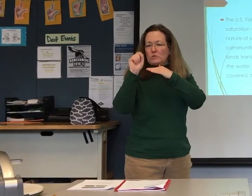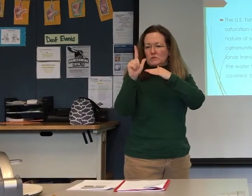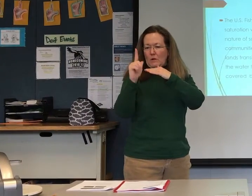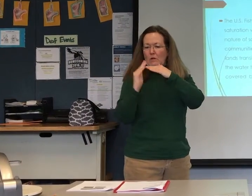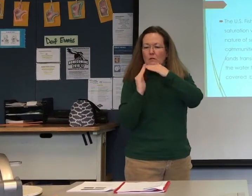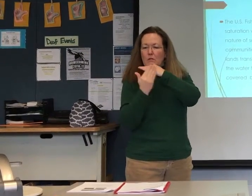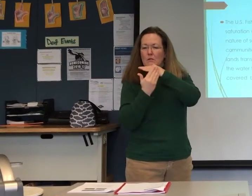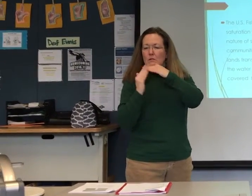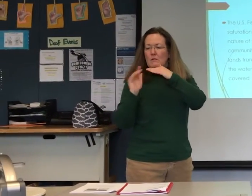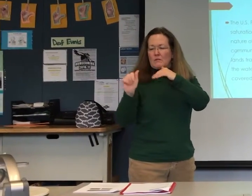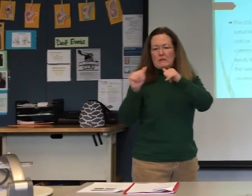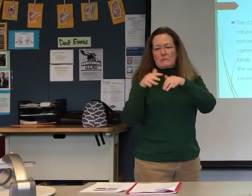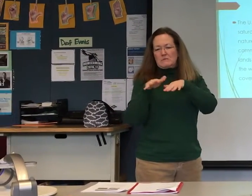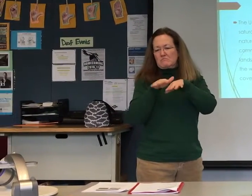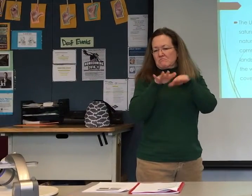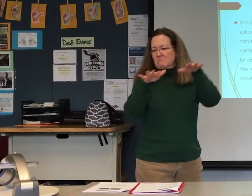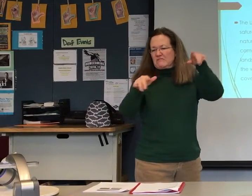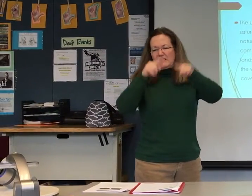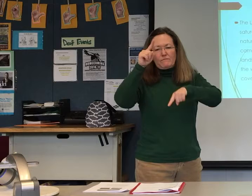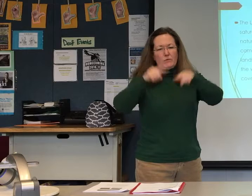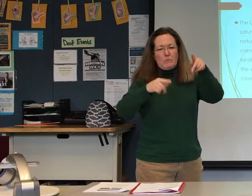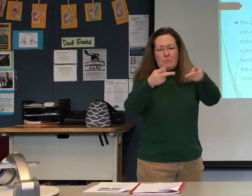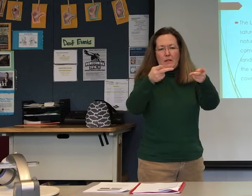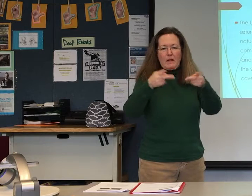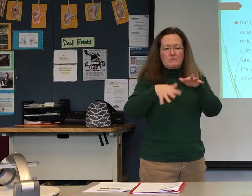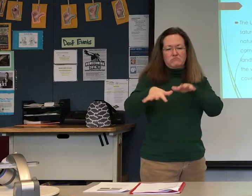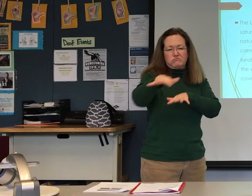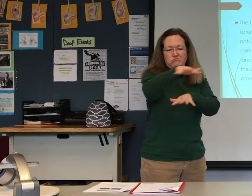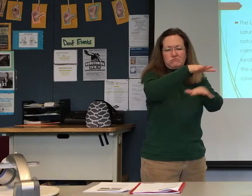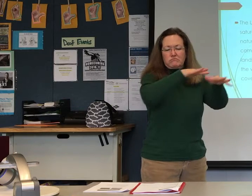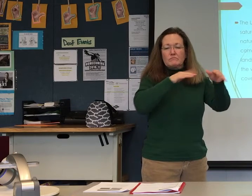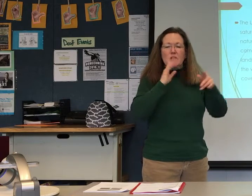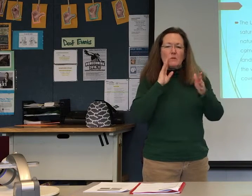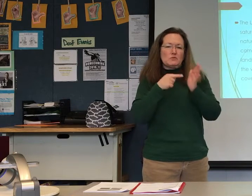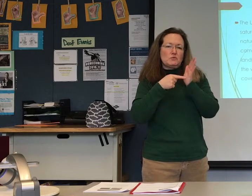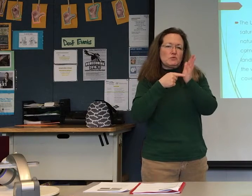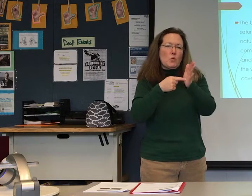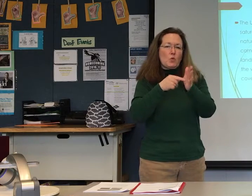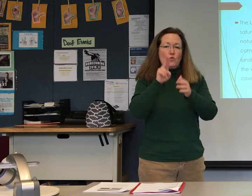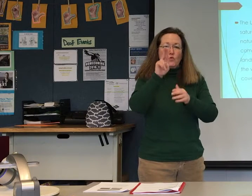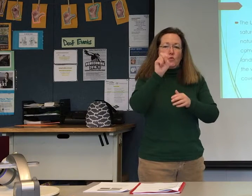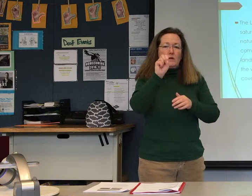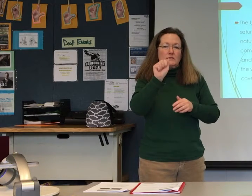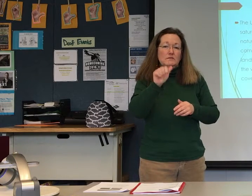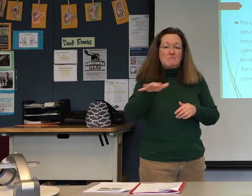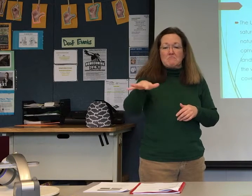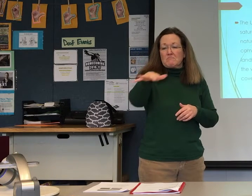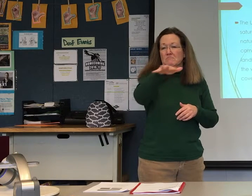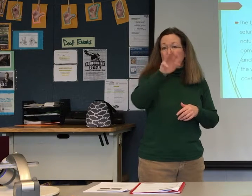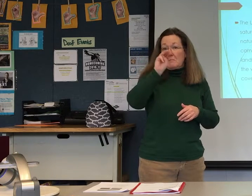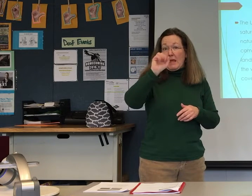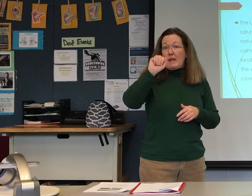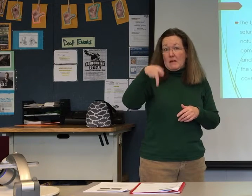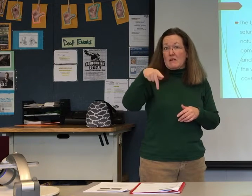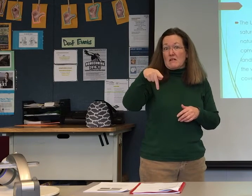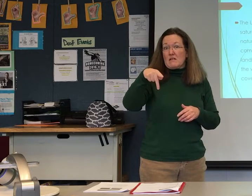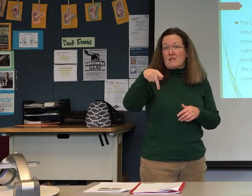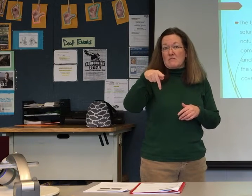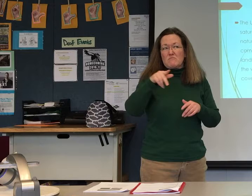different places. So I'm going to show you some examples on this map of the USA of the different kinds